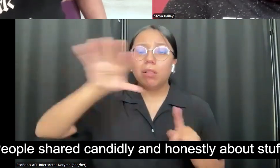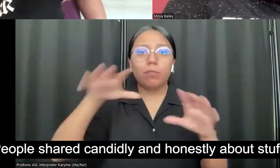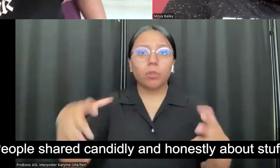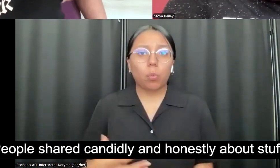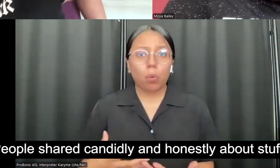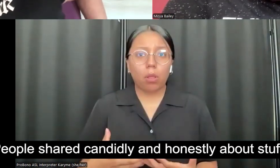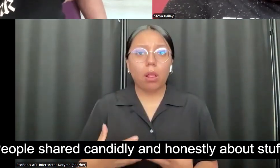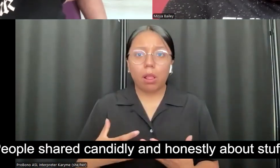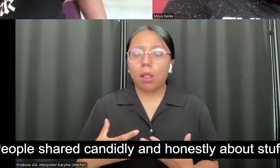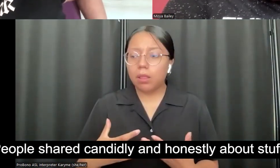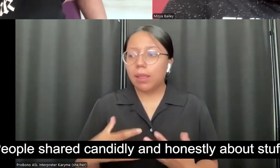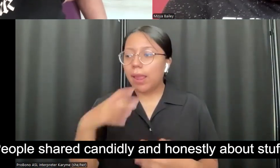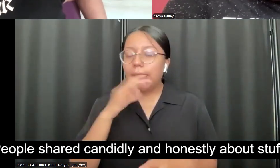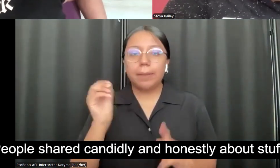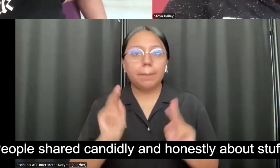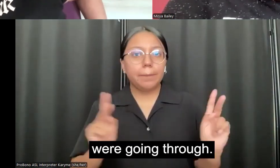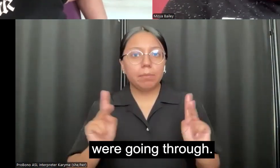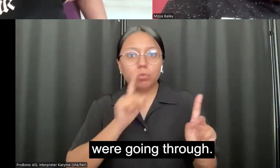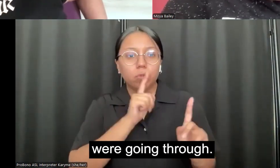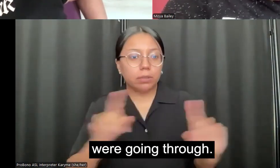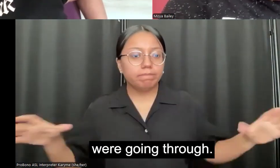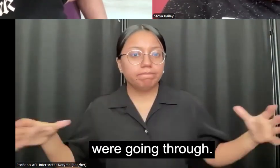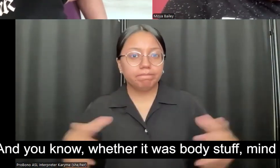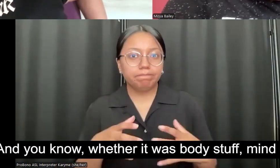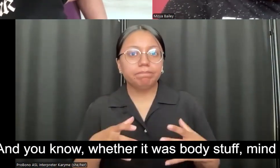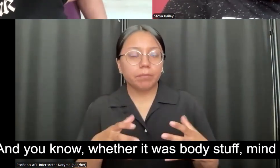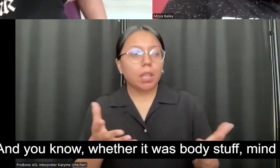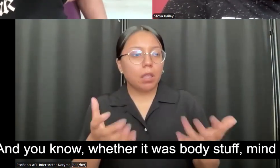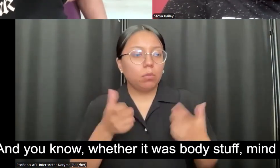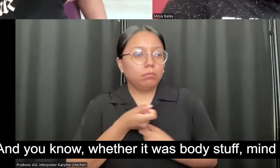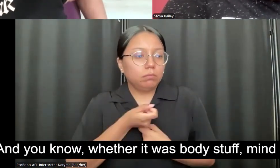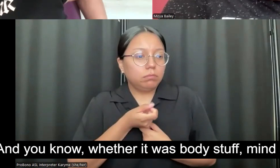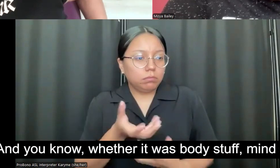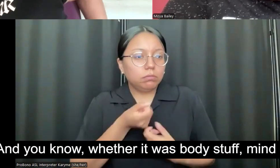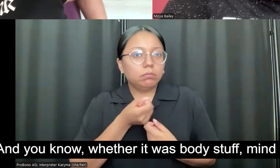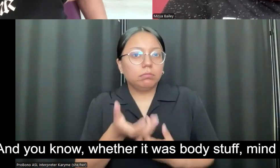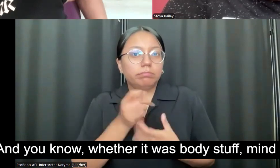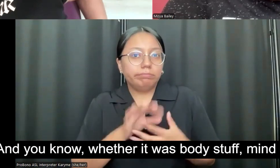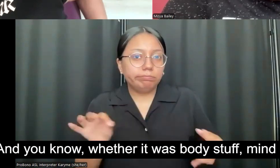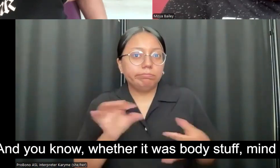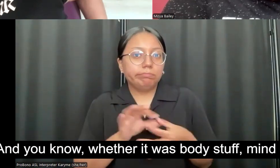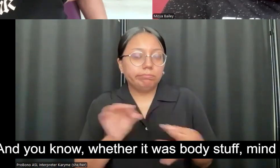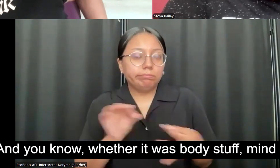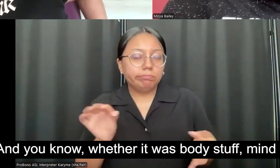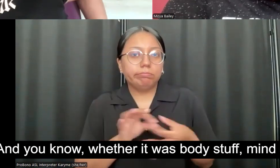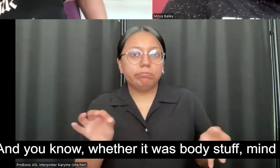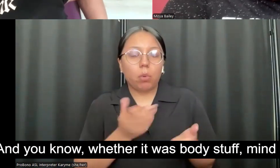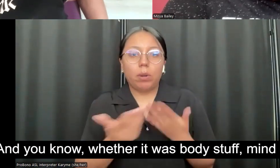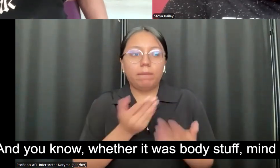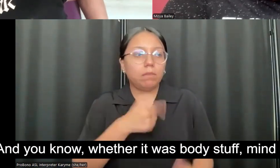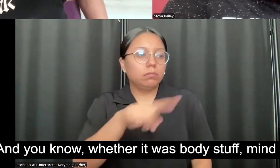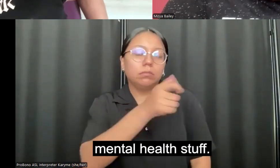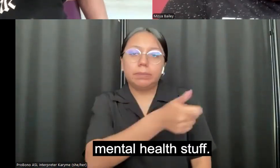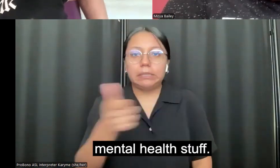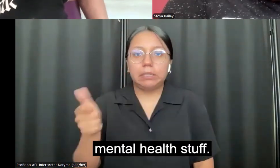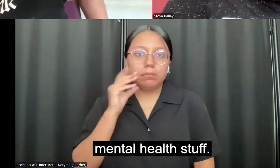shared very candidly and honestly about stuff they were going through. And, whether it was body